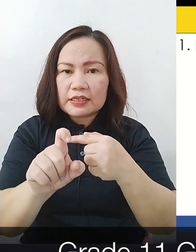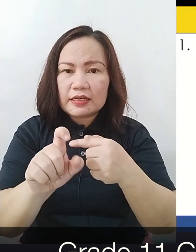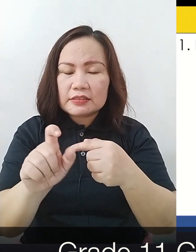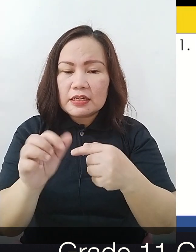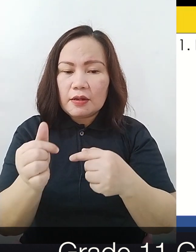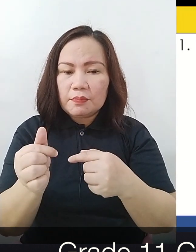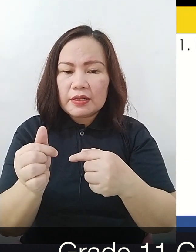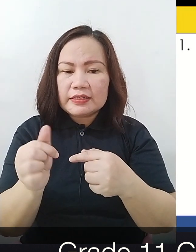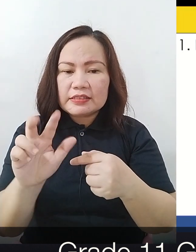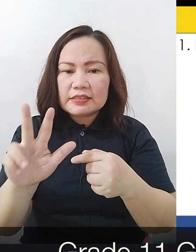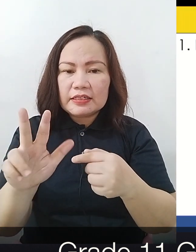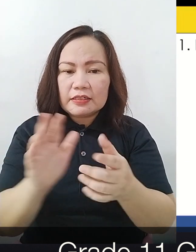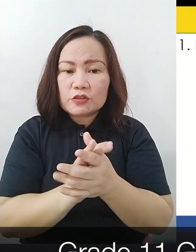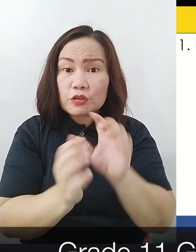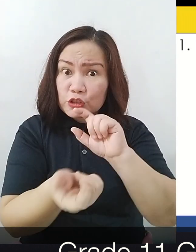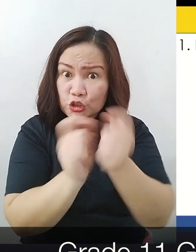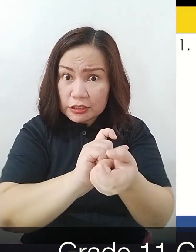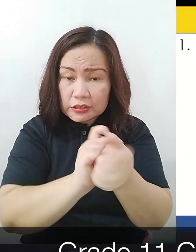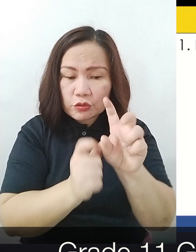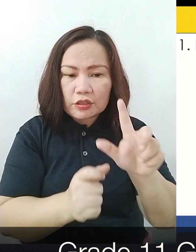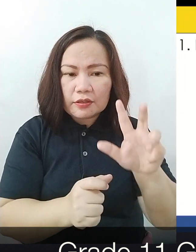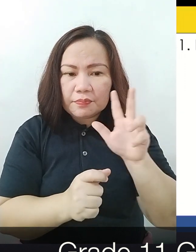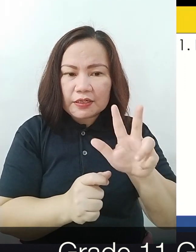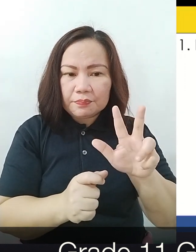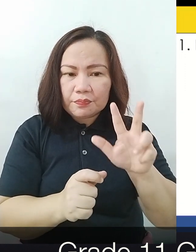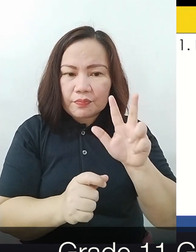Your 5 seconds starts now.